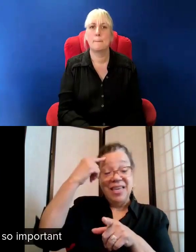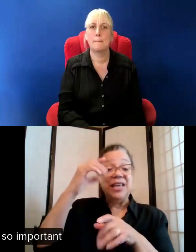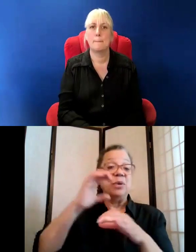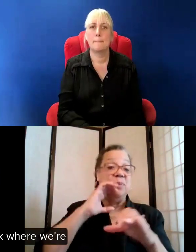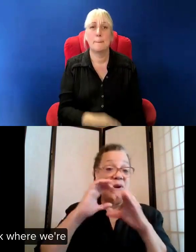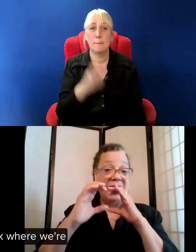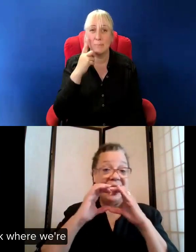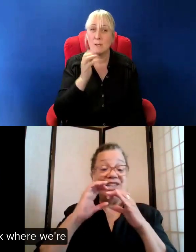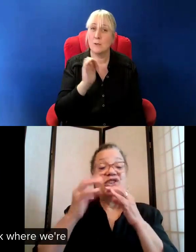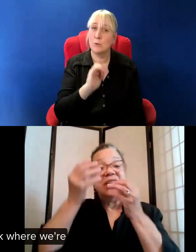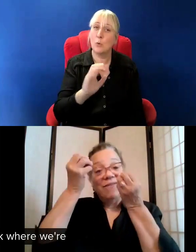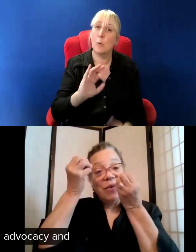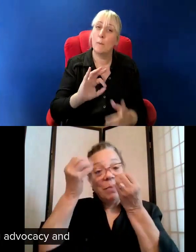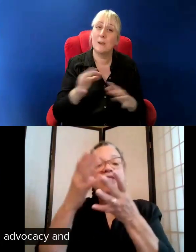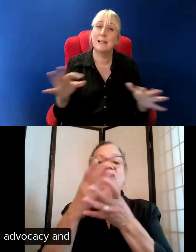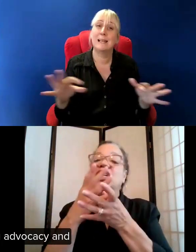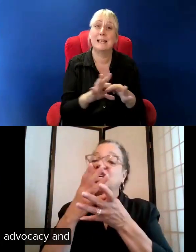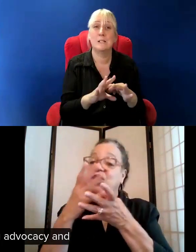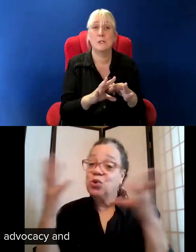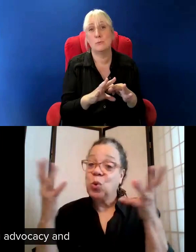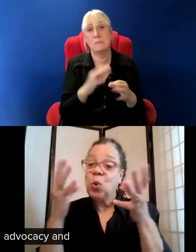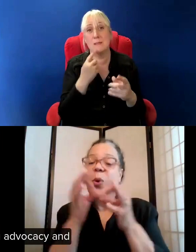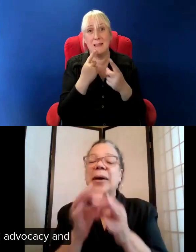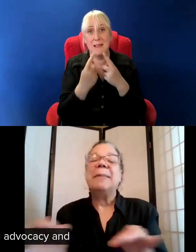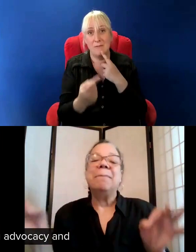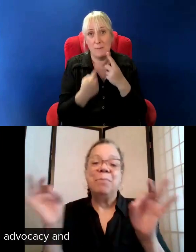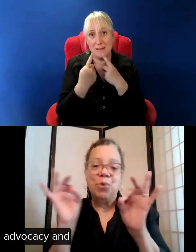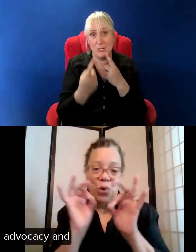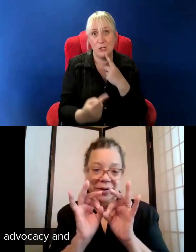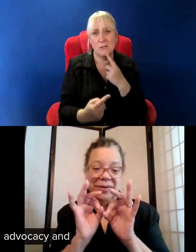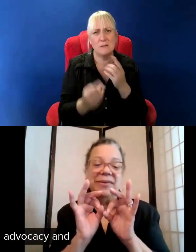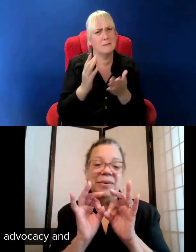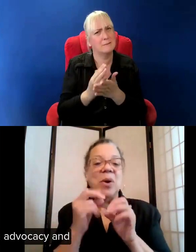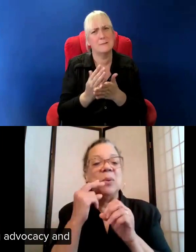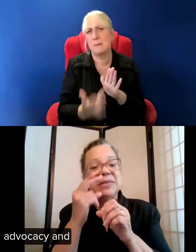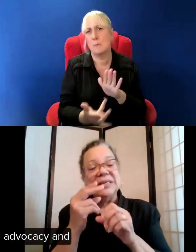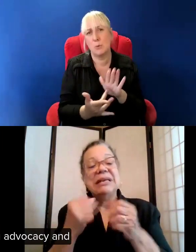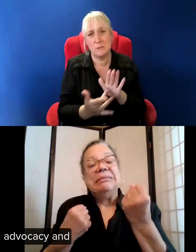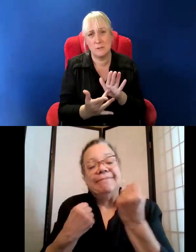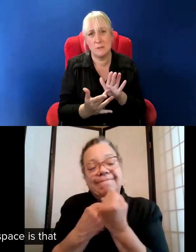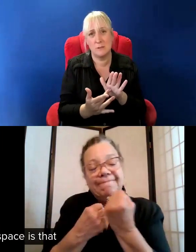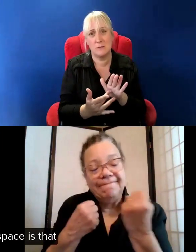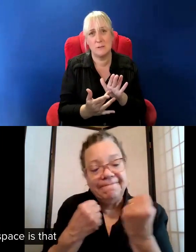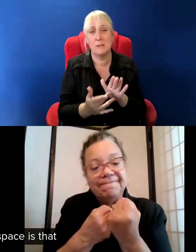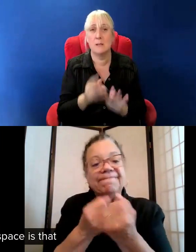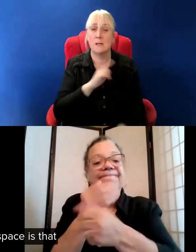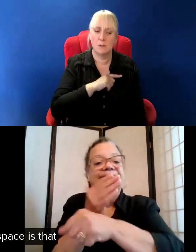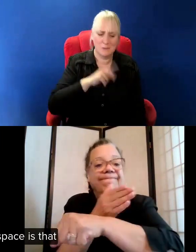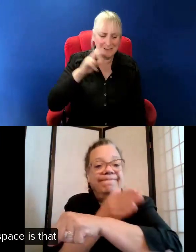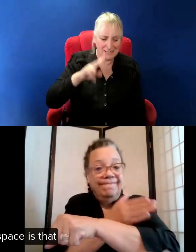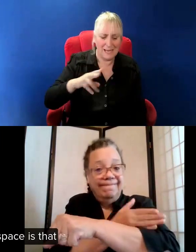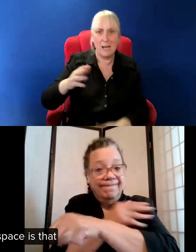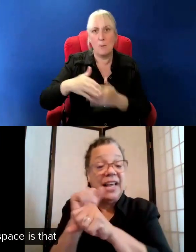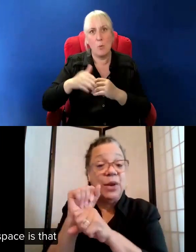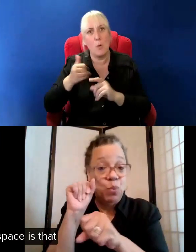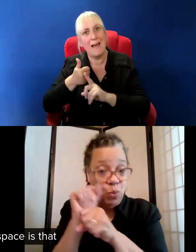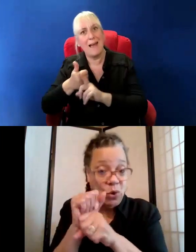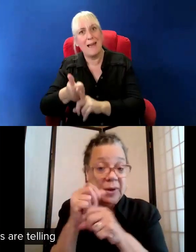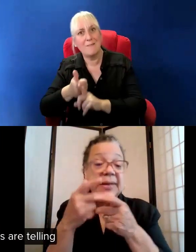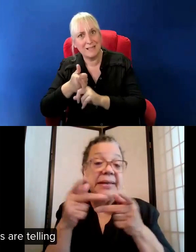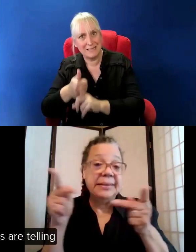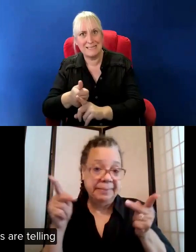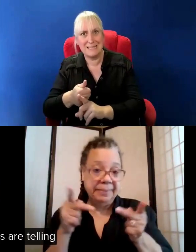is so important, because I think where we're seeing growing advocacy and work in the space is